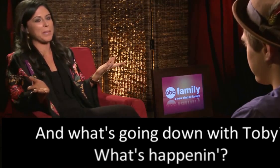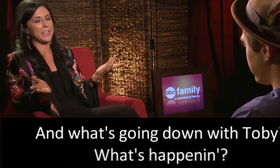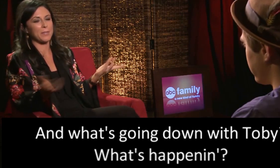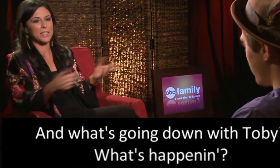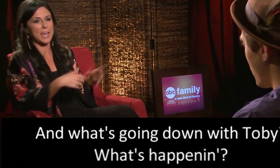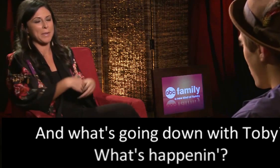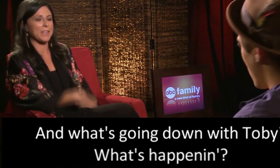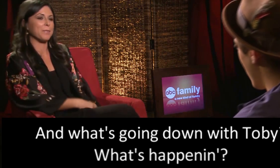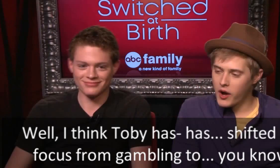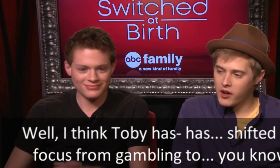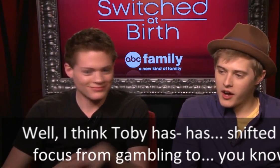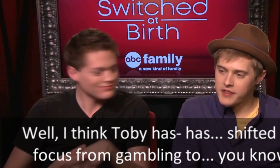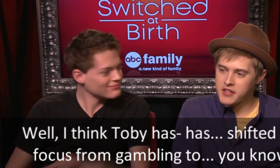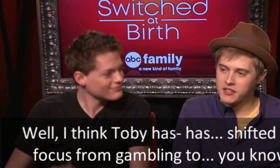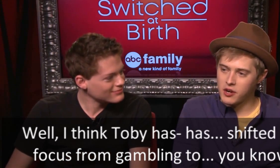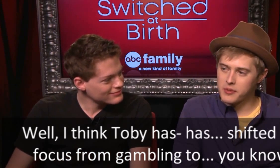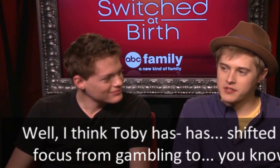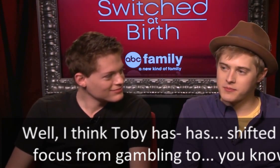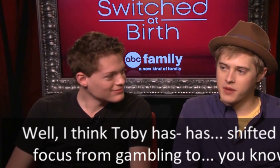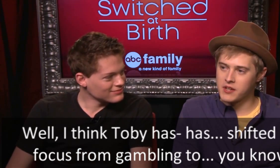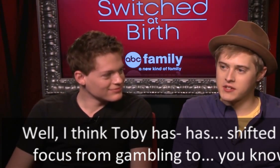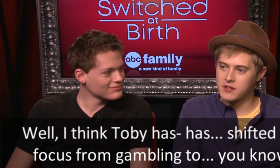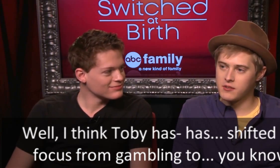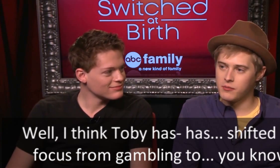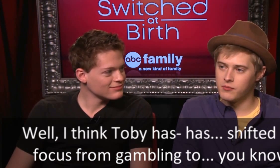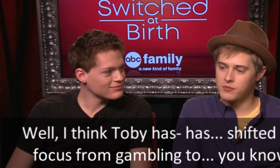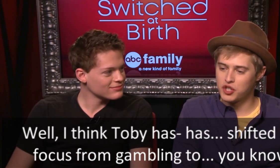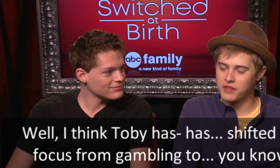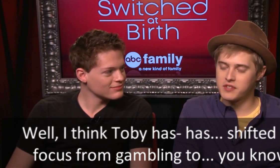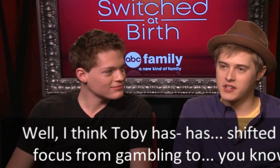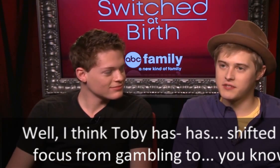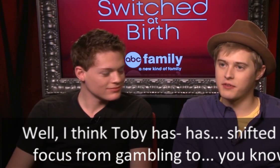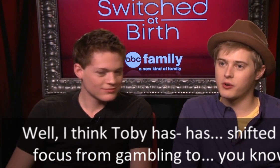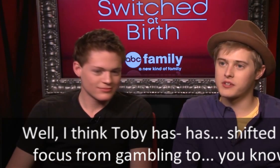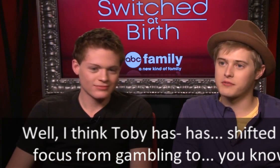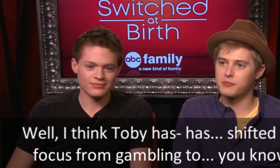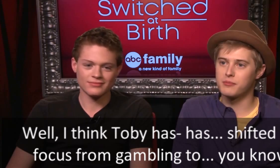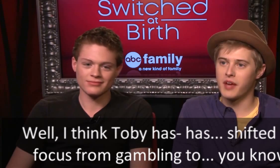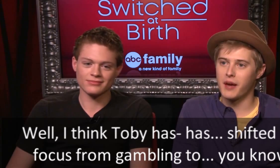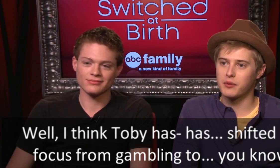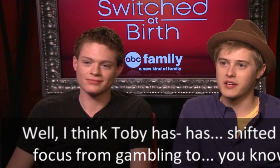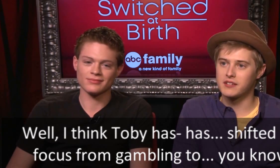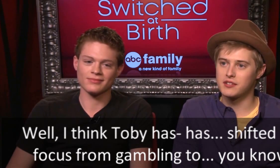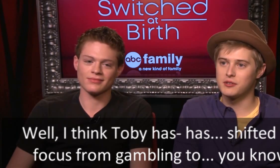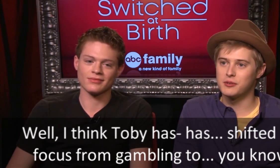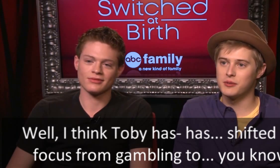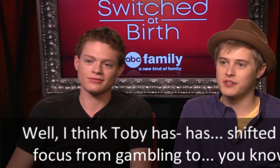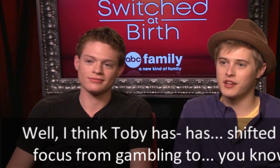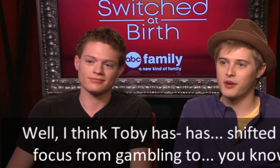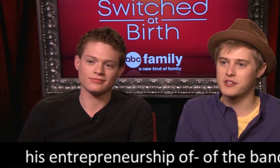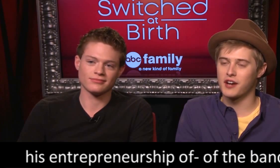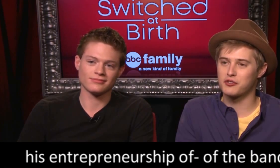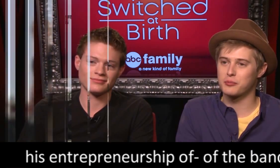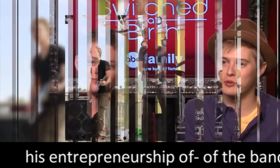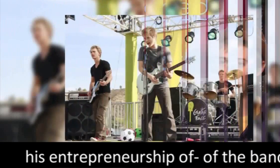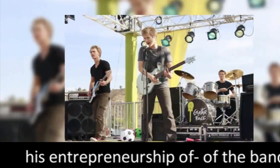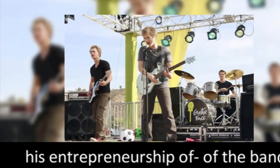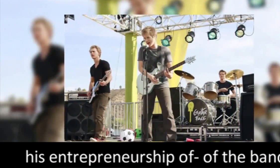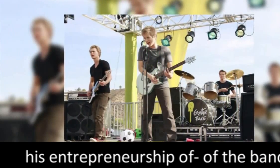Toby? What's happening? Well, I think Toby has shifted his focus from gambling to, you know, his entrepreneurship